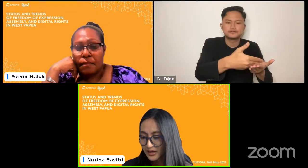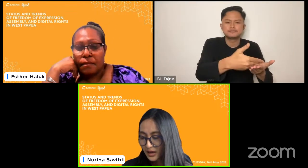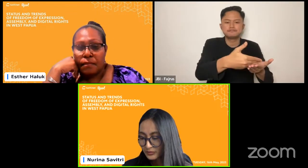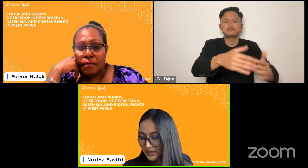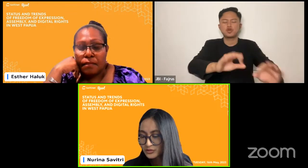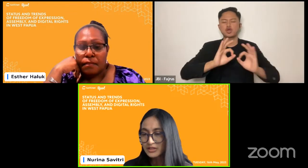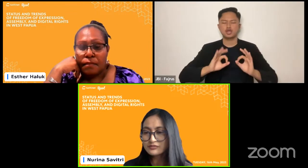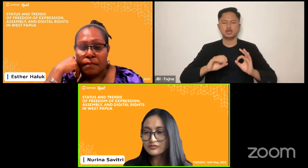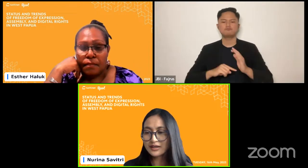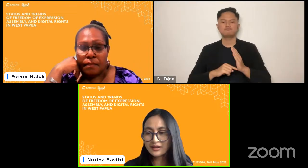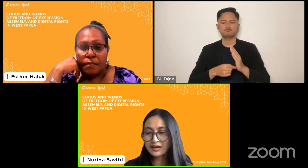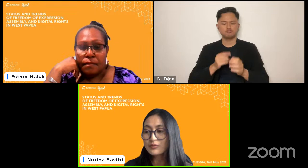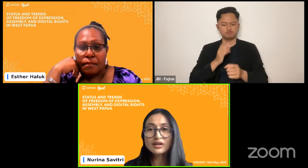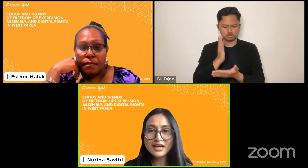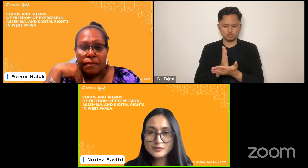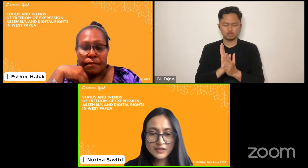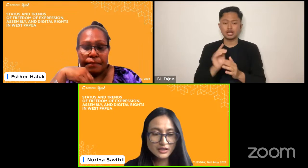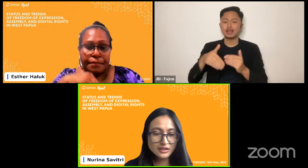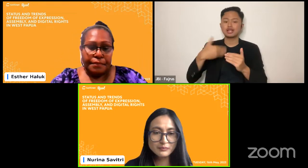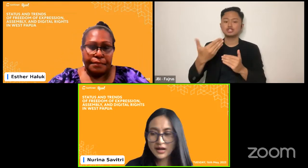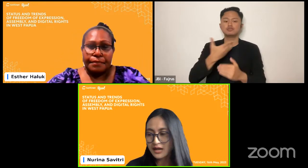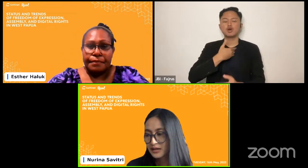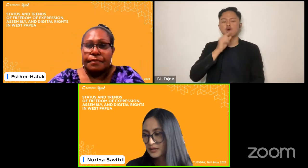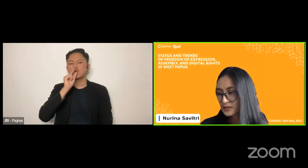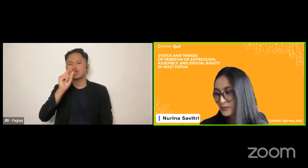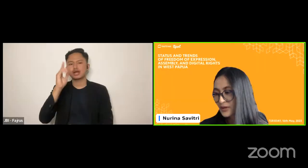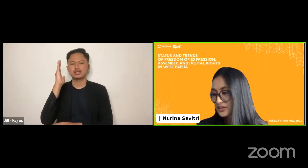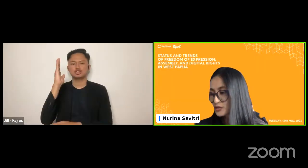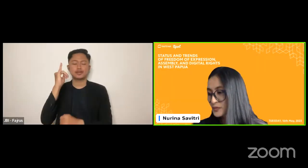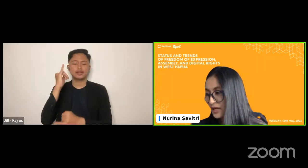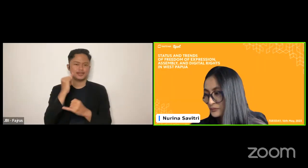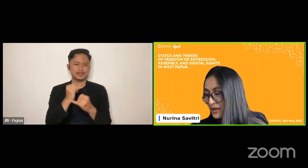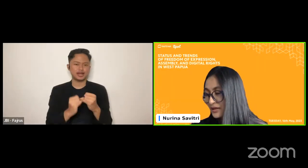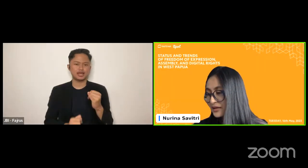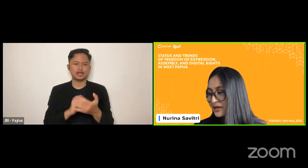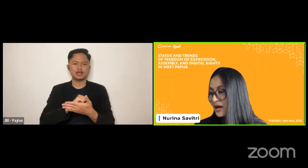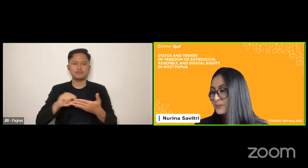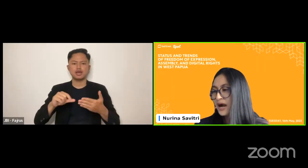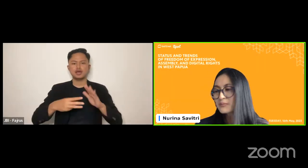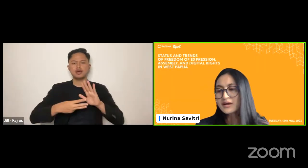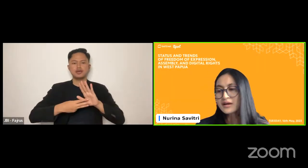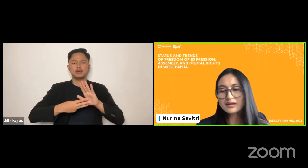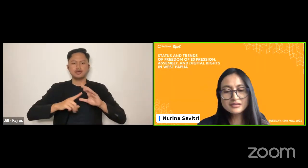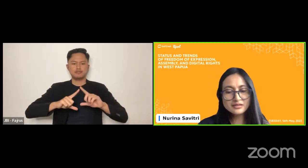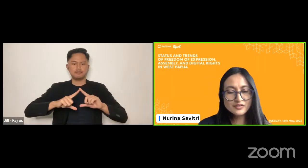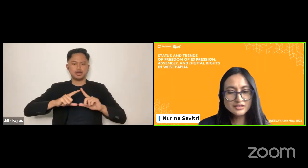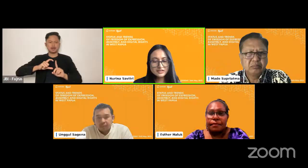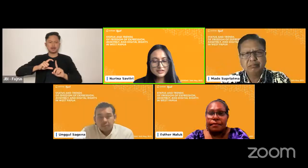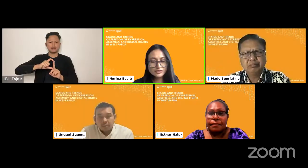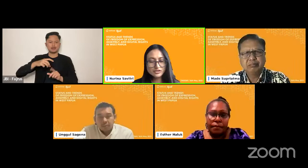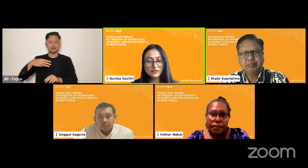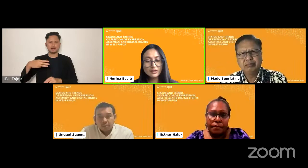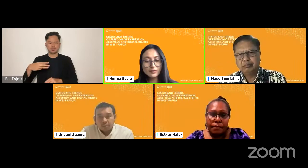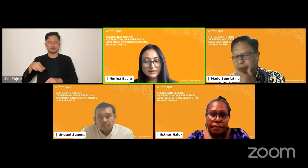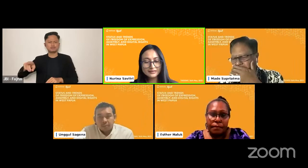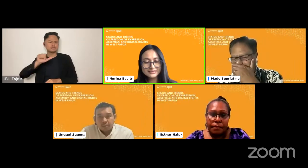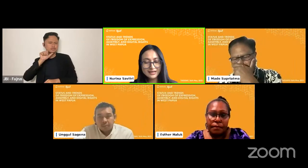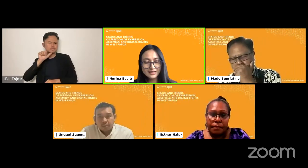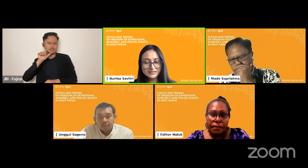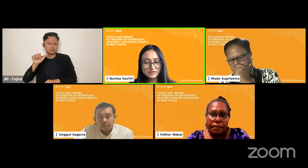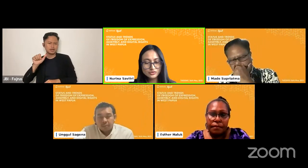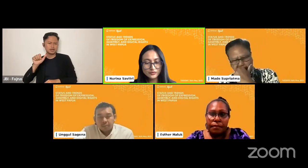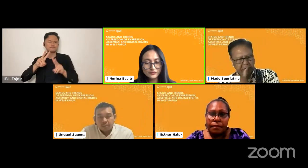there, and I would like to invite our last speaker, Pak Made Supriyatma. Pak Made is a visiting research fellow